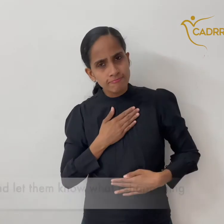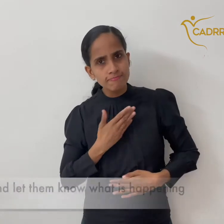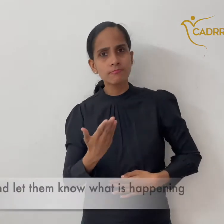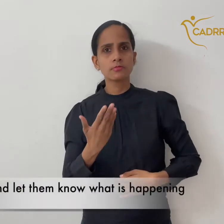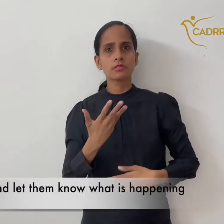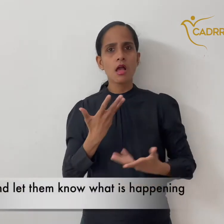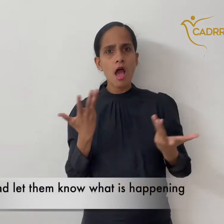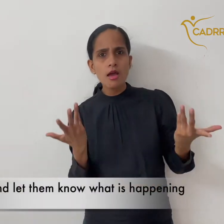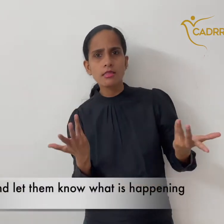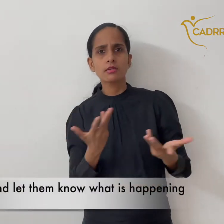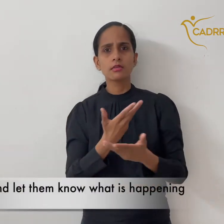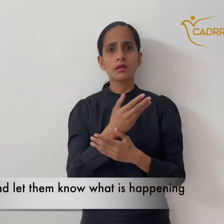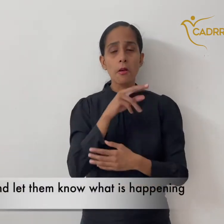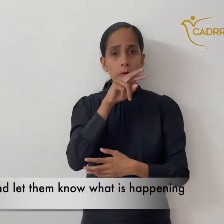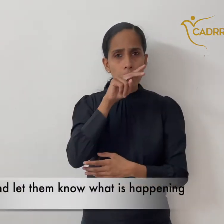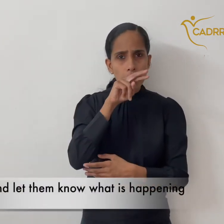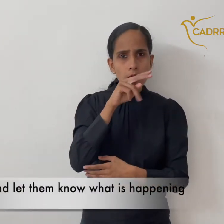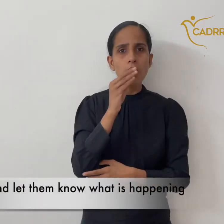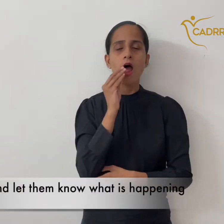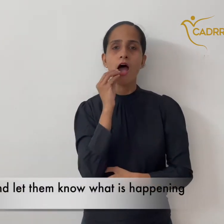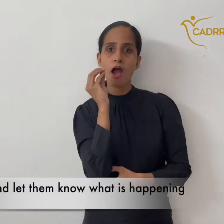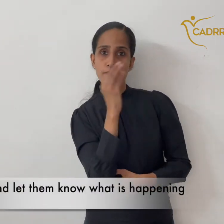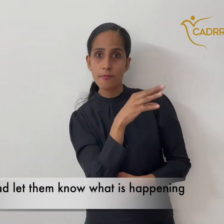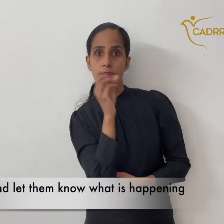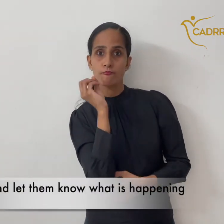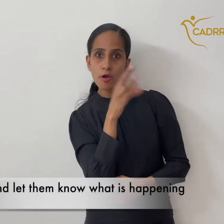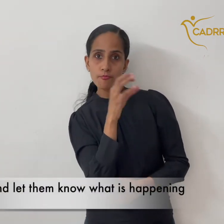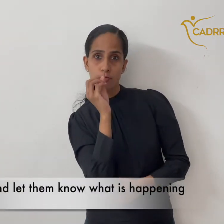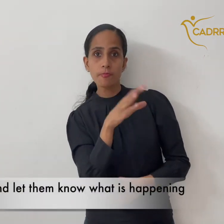You inform, you let them know what is happening.